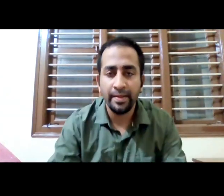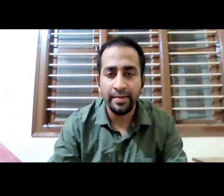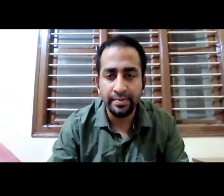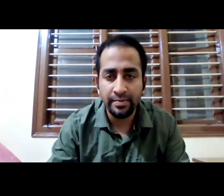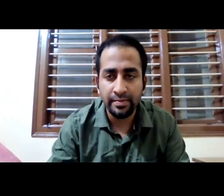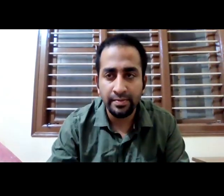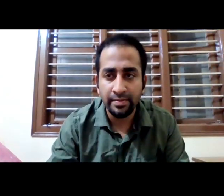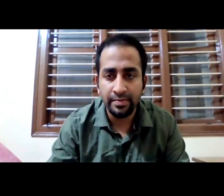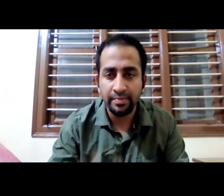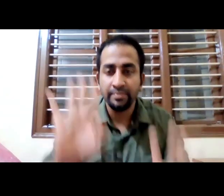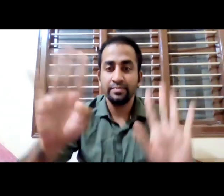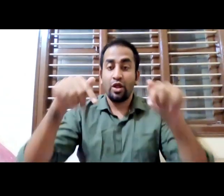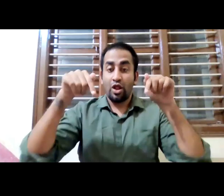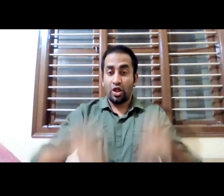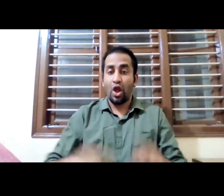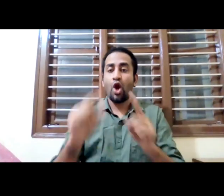All right.